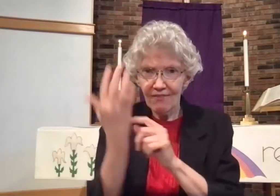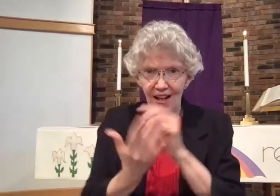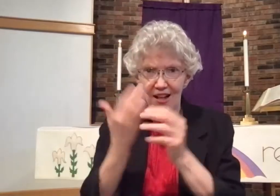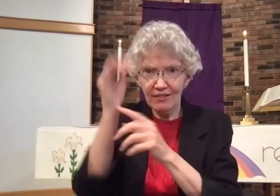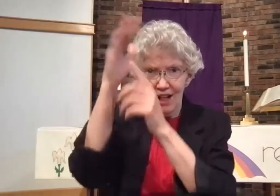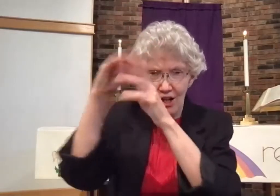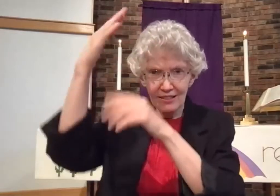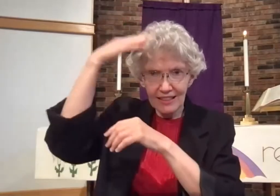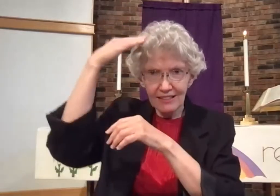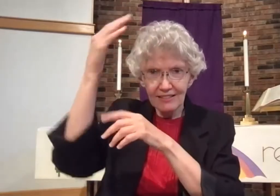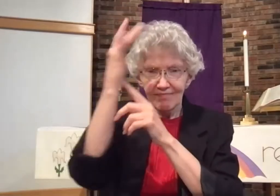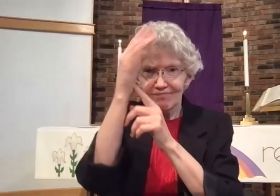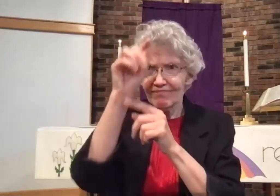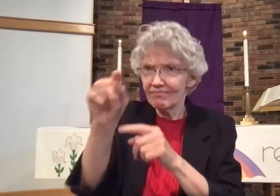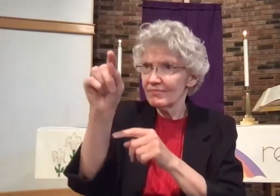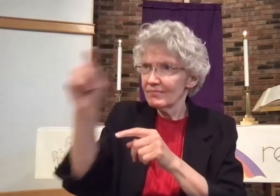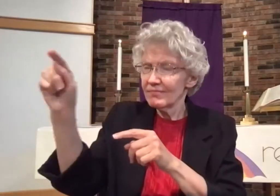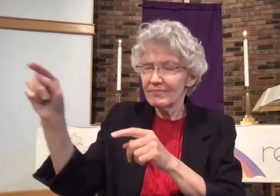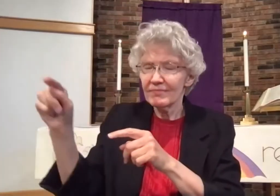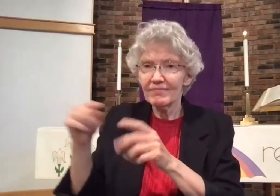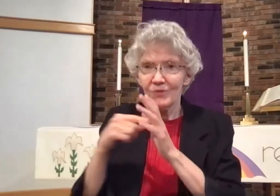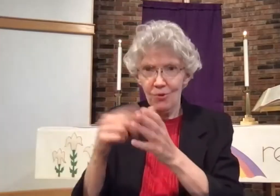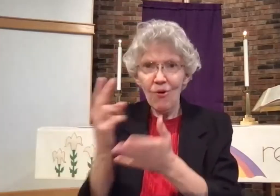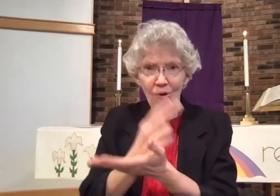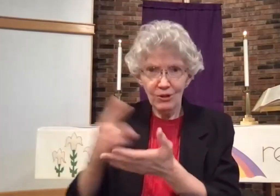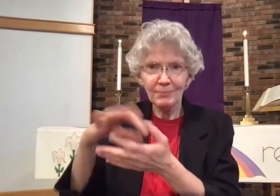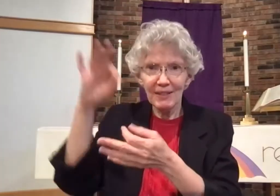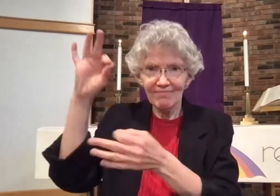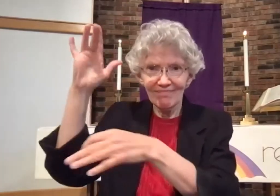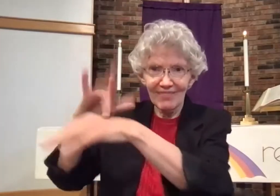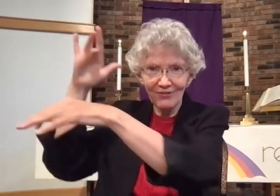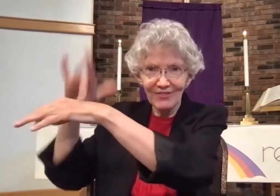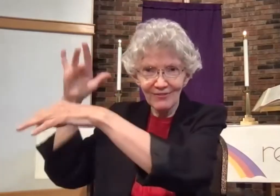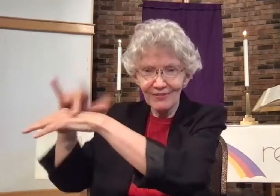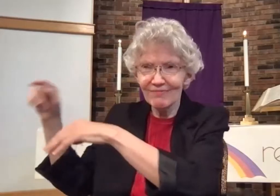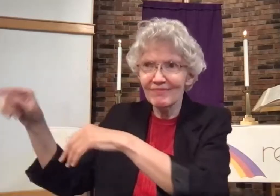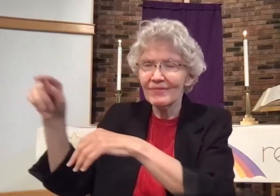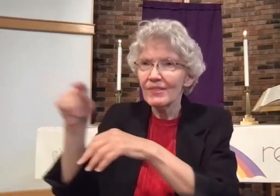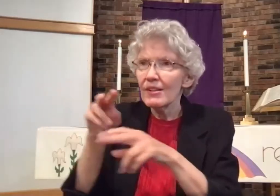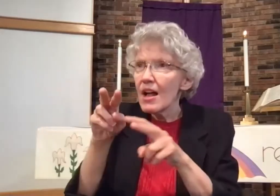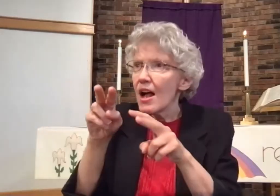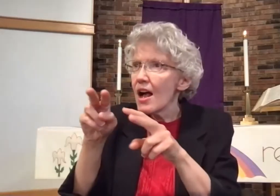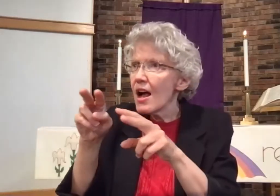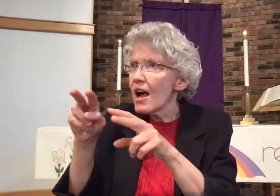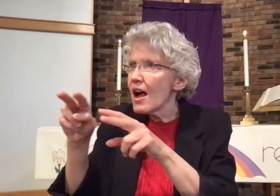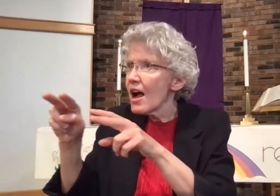moving in all directions, and a tongue came and settled on each person